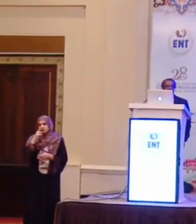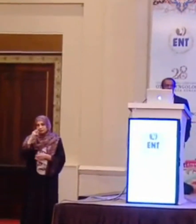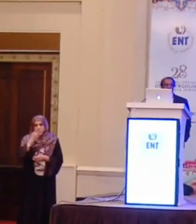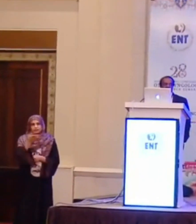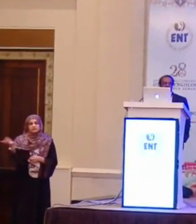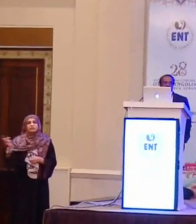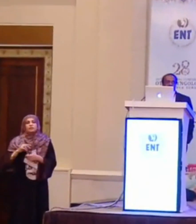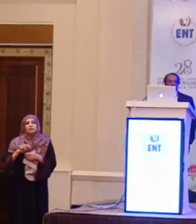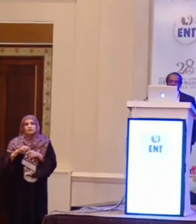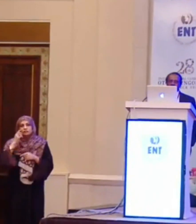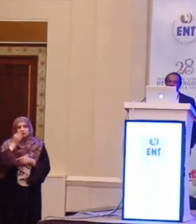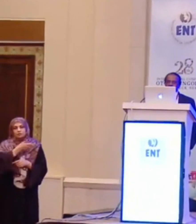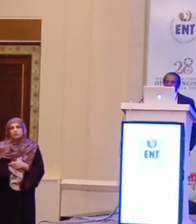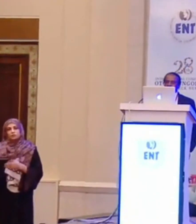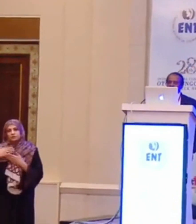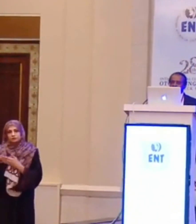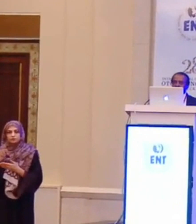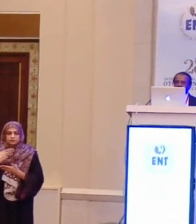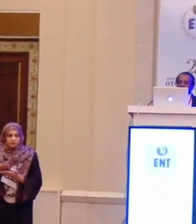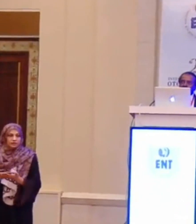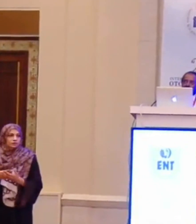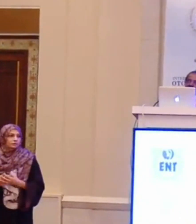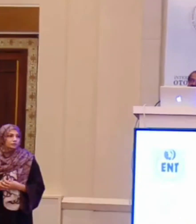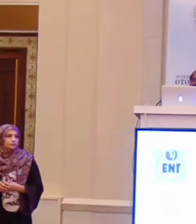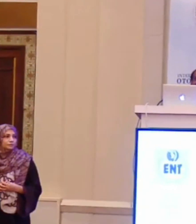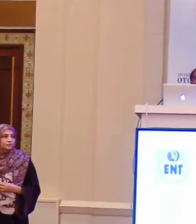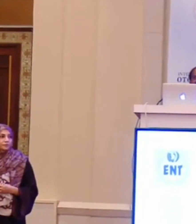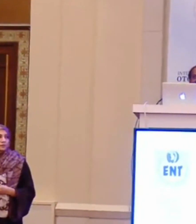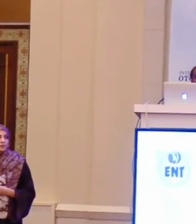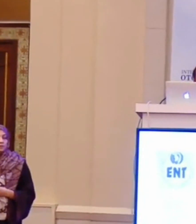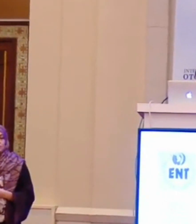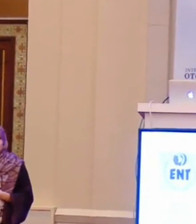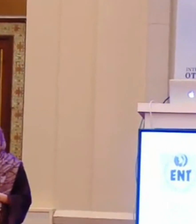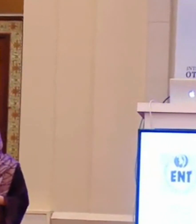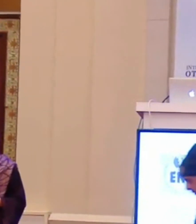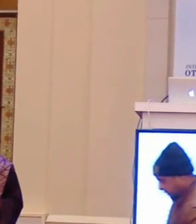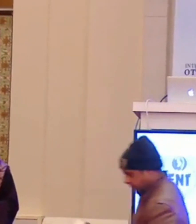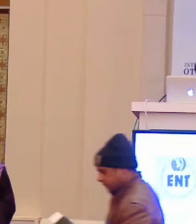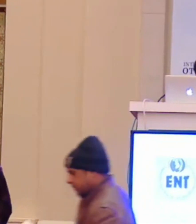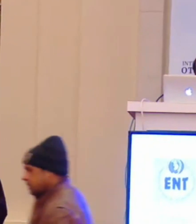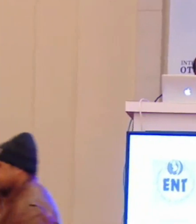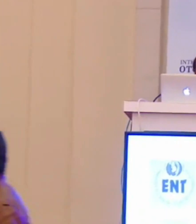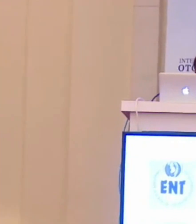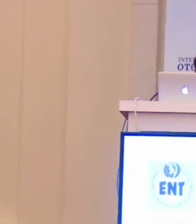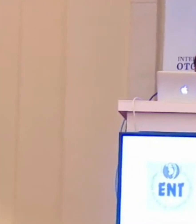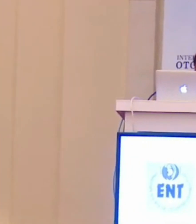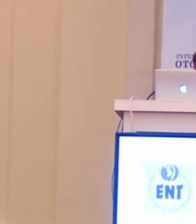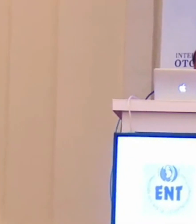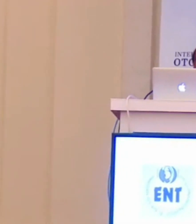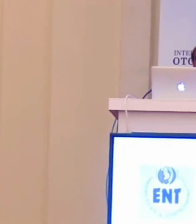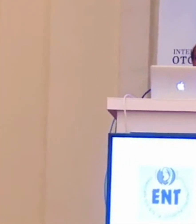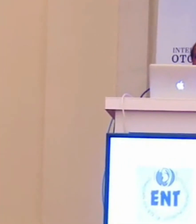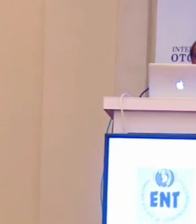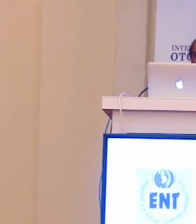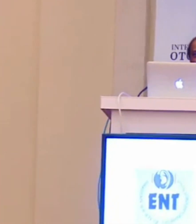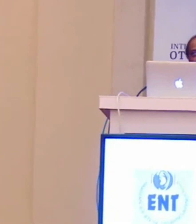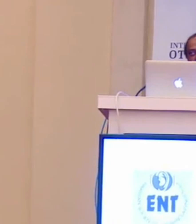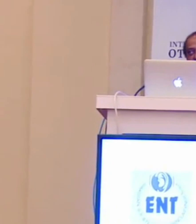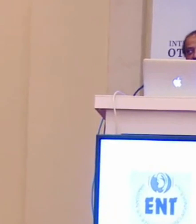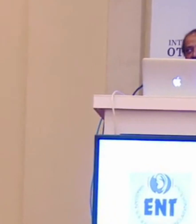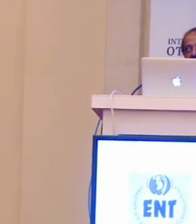gentlemen. At the outset, I immensely thank my dear friend Maroof